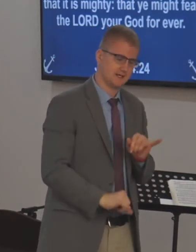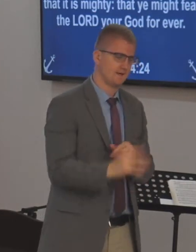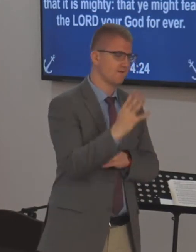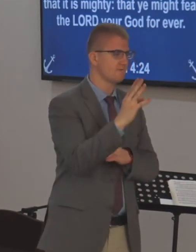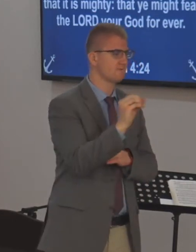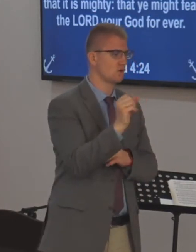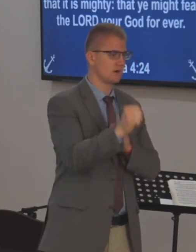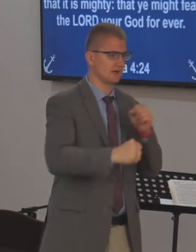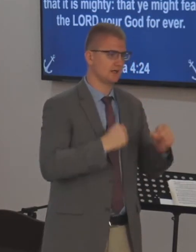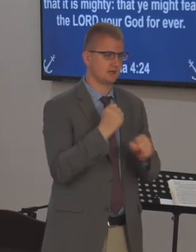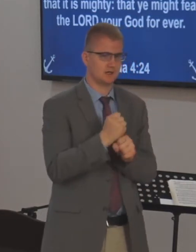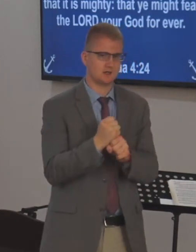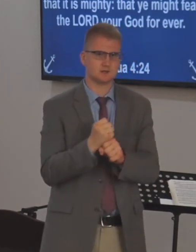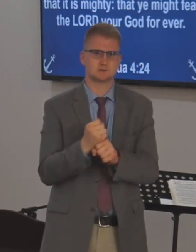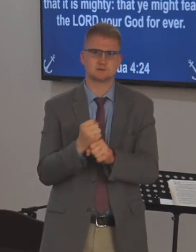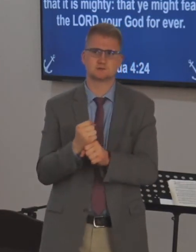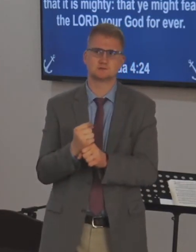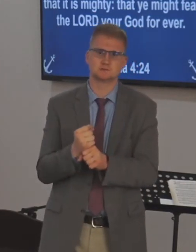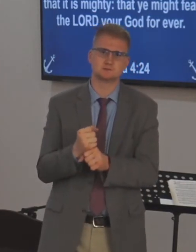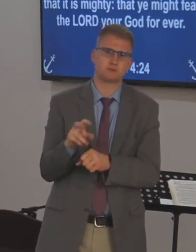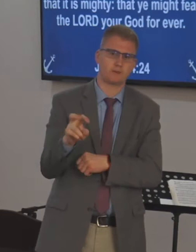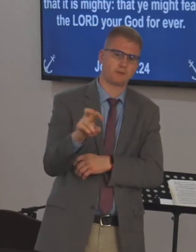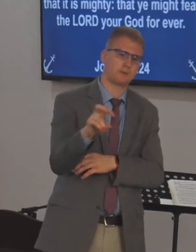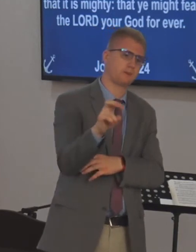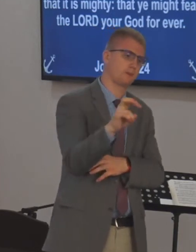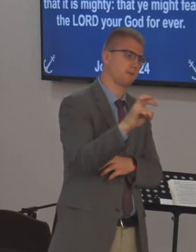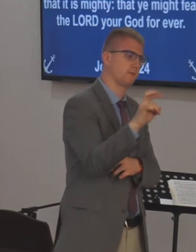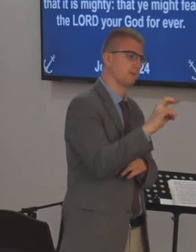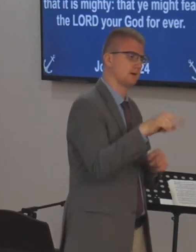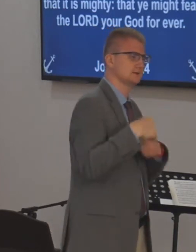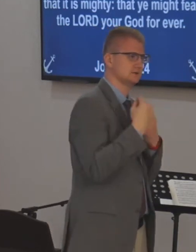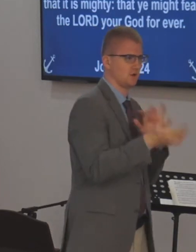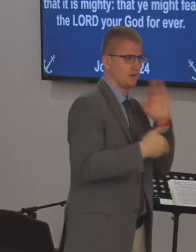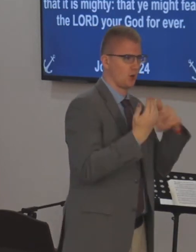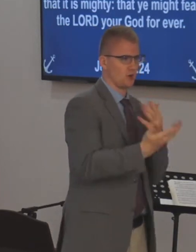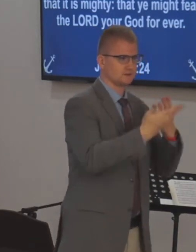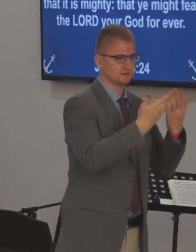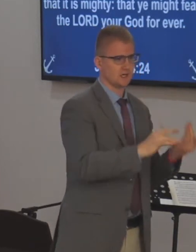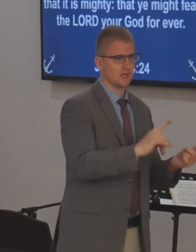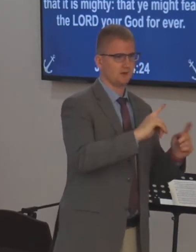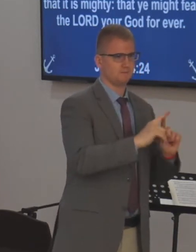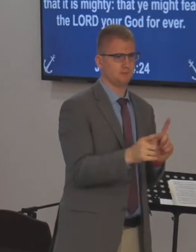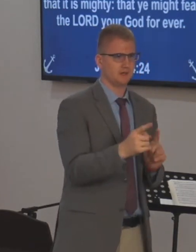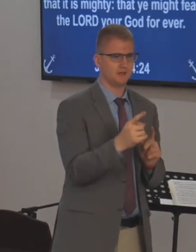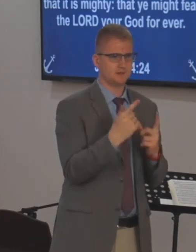years until they all died except for, I think it was Moses.